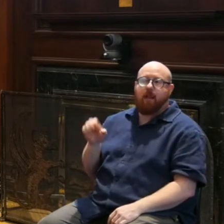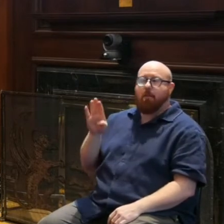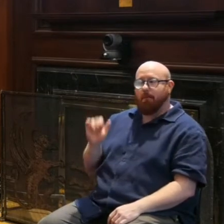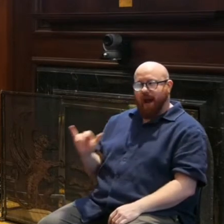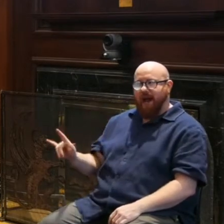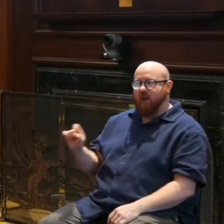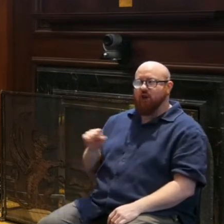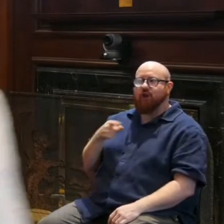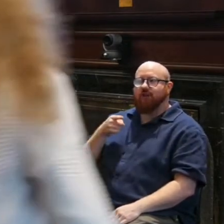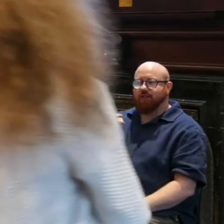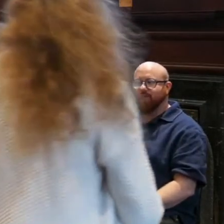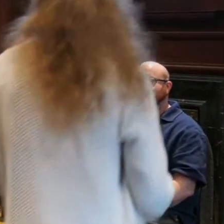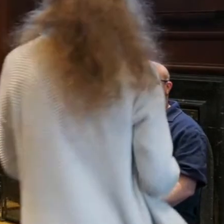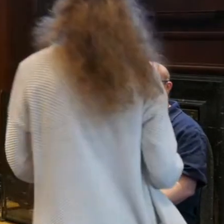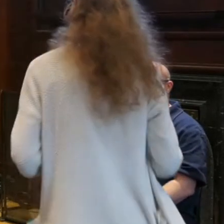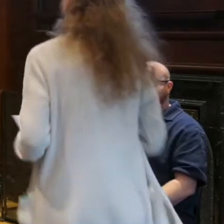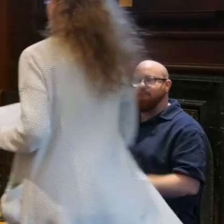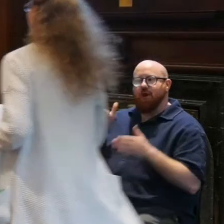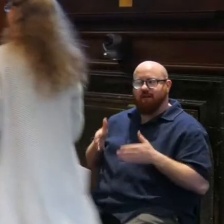Department.